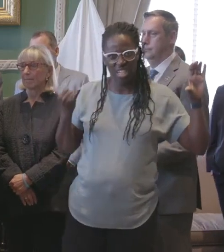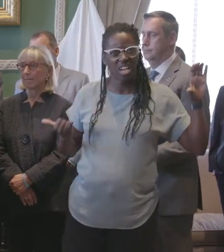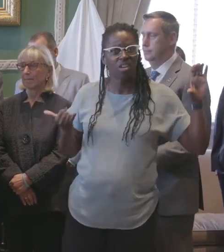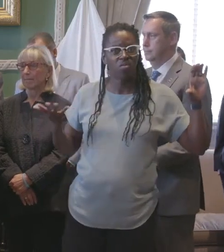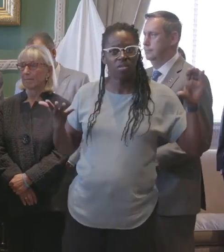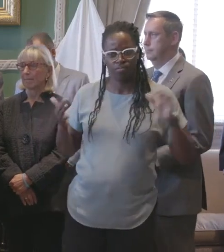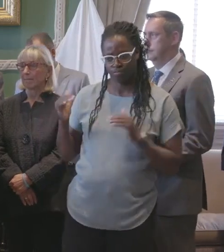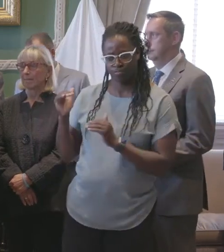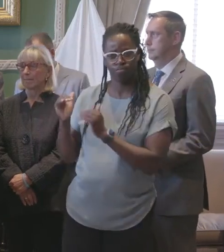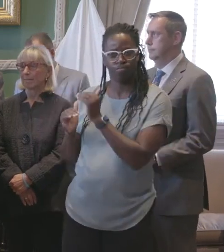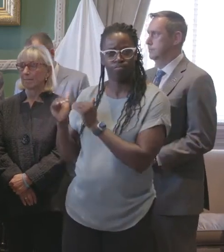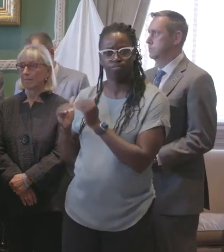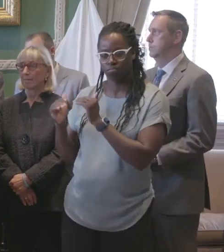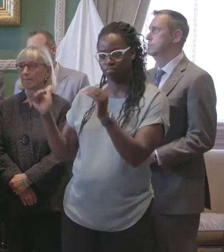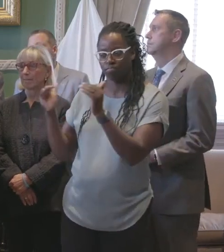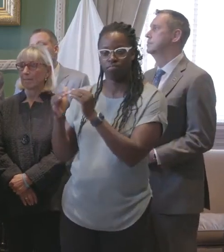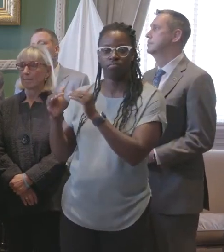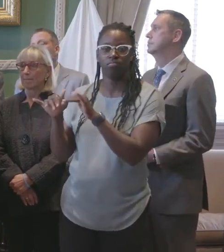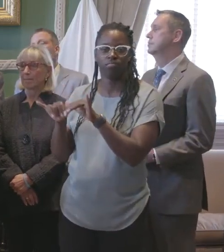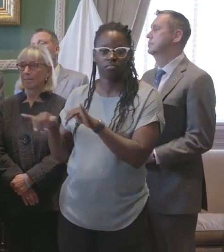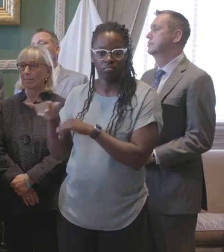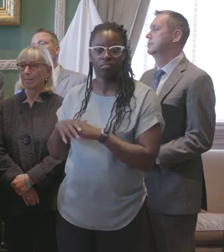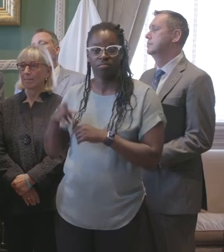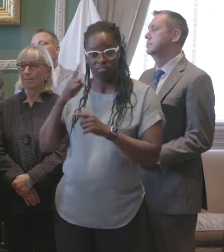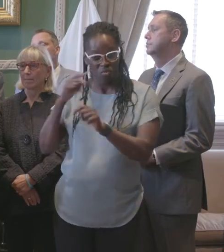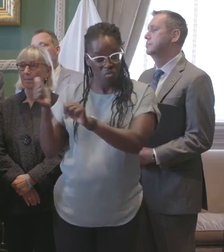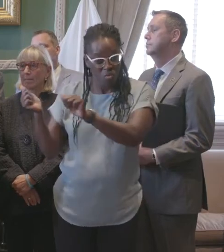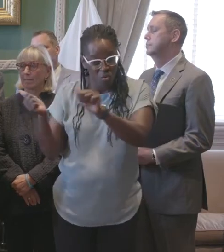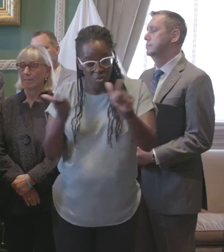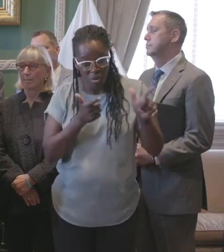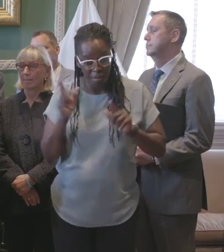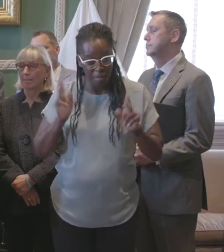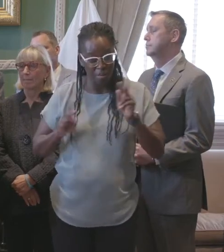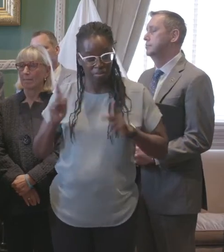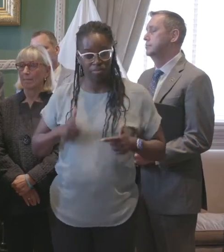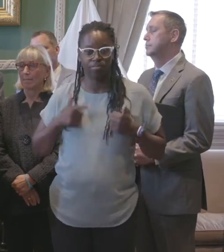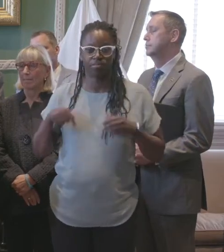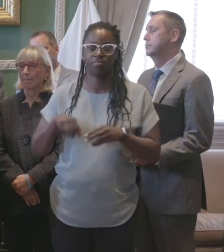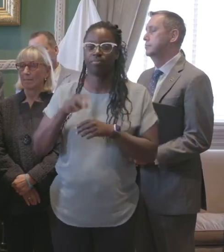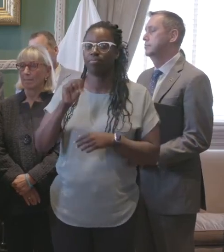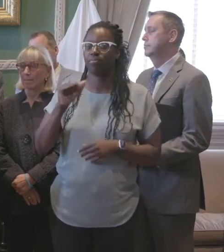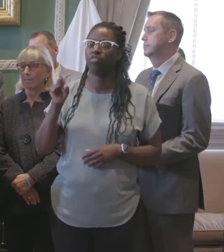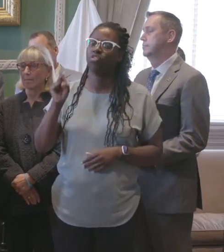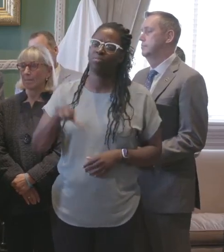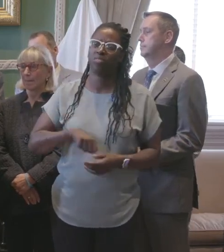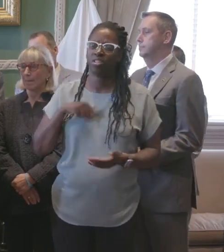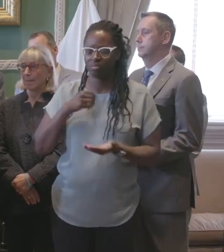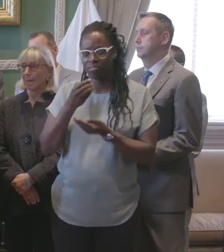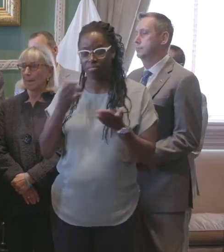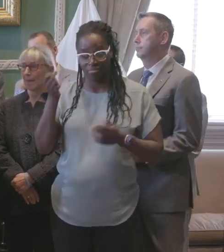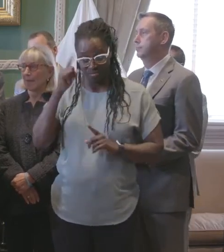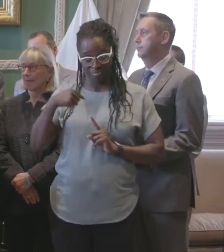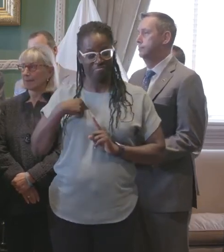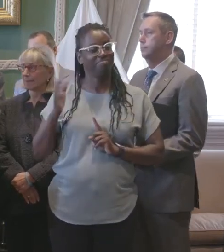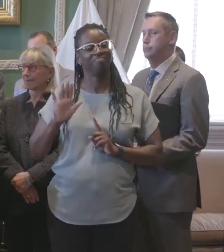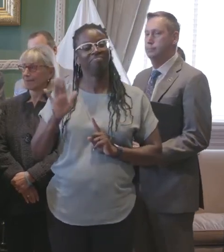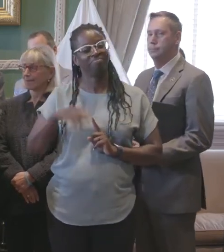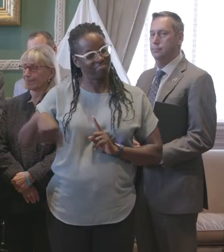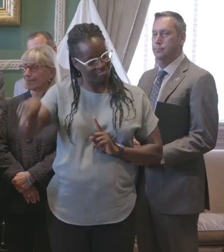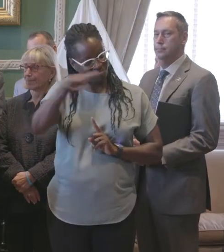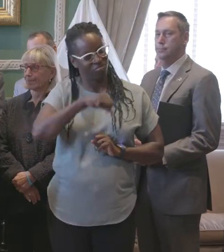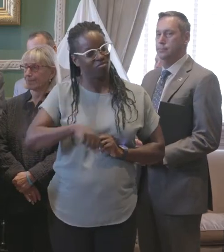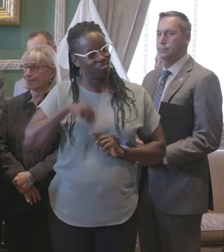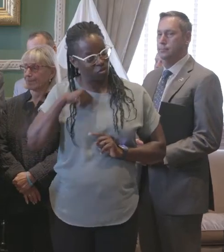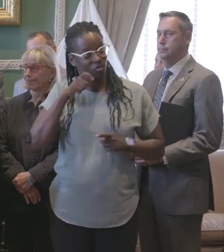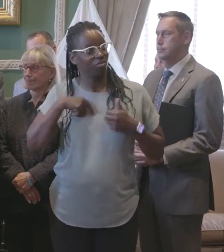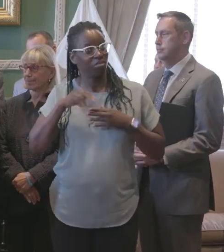but all residents and citizens of the Commonwealth of Massachusetts should be very, very proud of. So thank you all, everyone, for